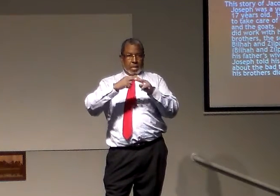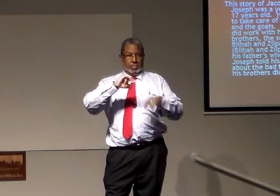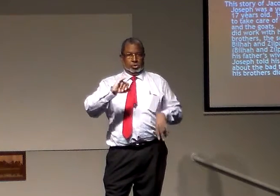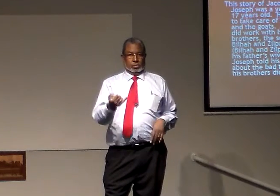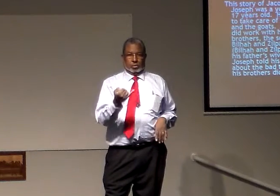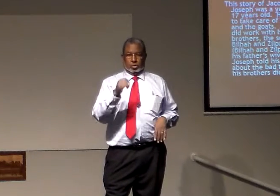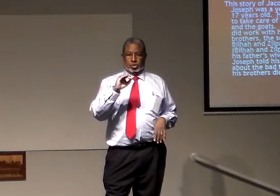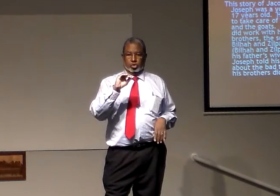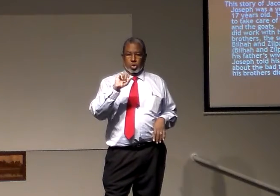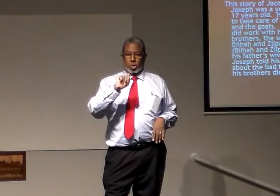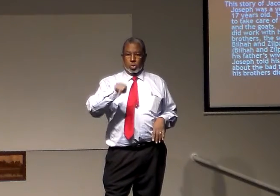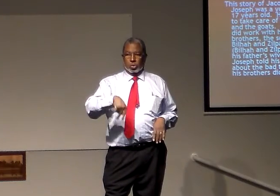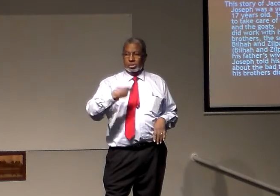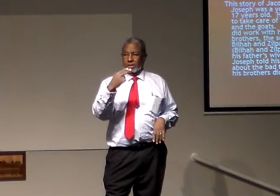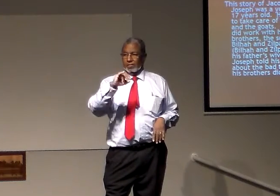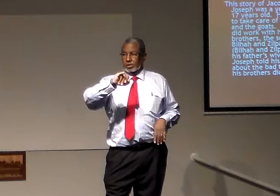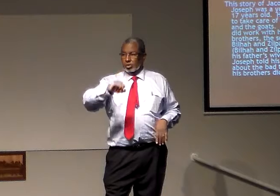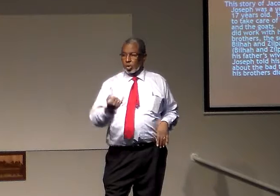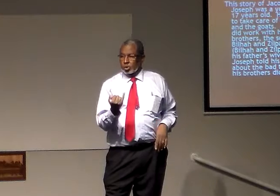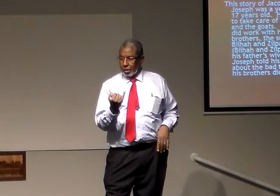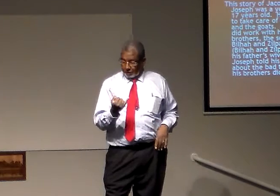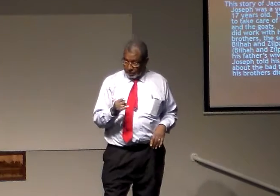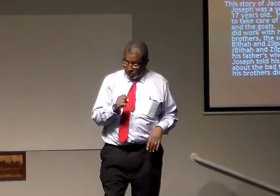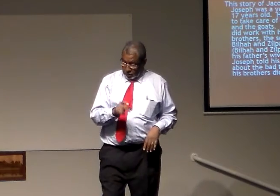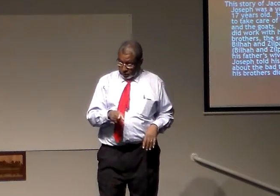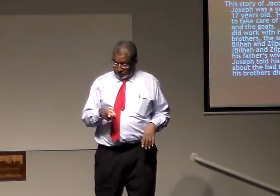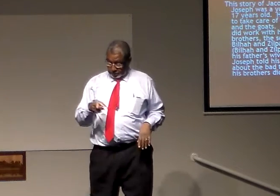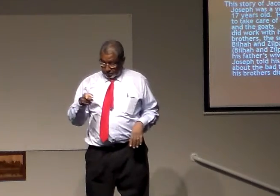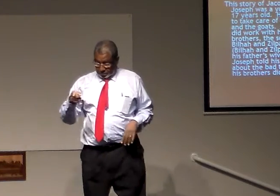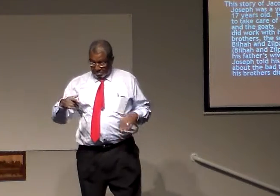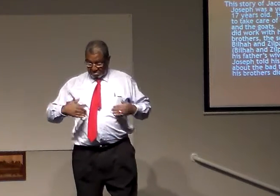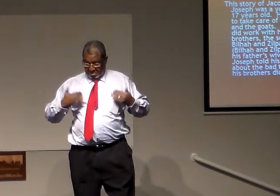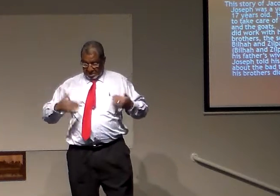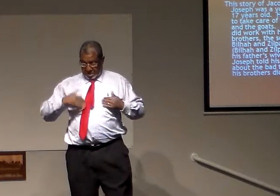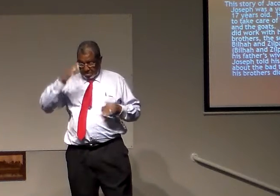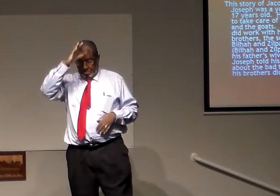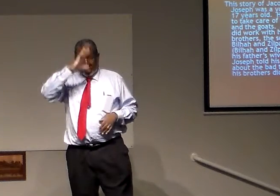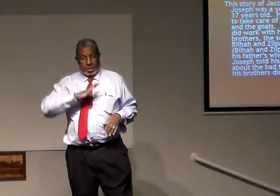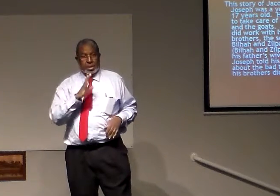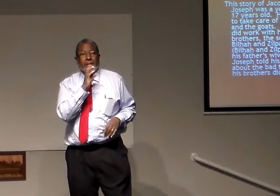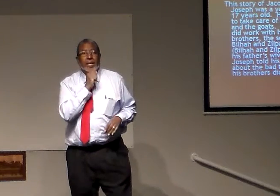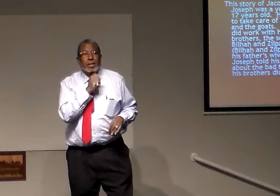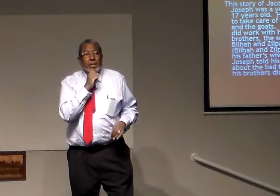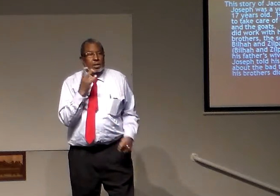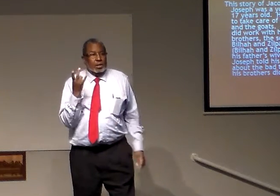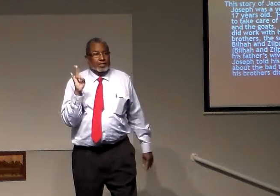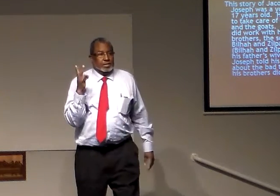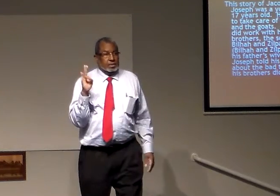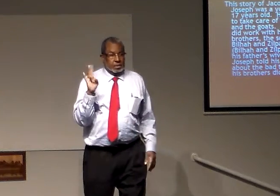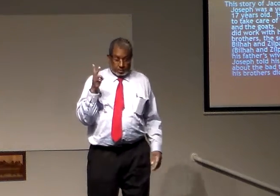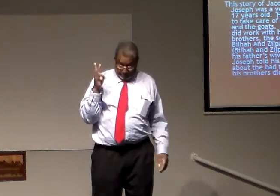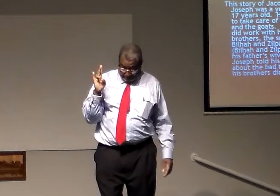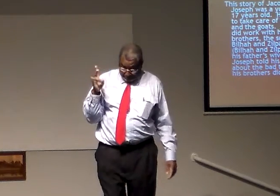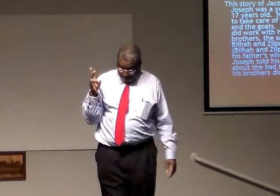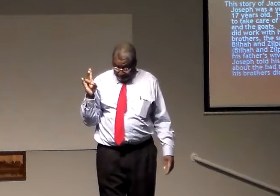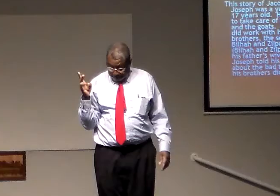Joseph was a young, this is a sign name right there, so we're going to call him Jake. So Joseph was a young